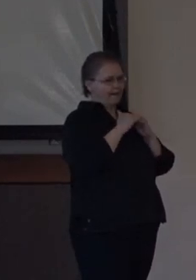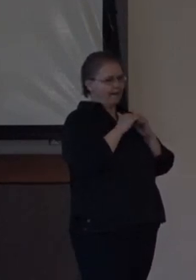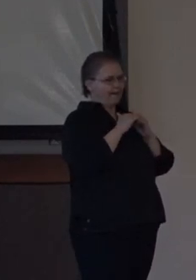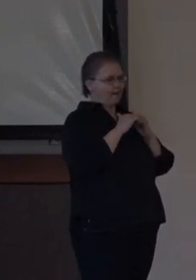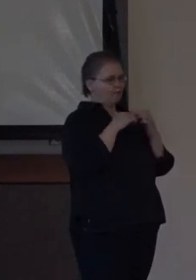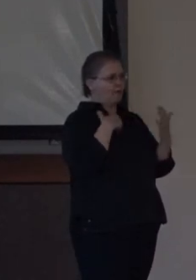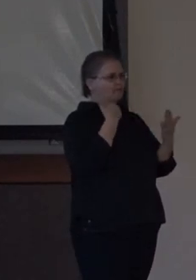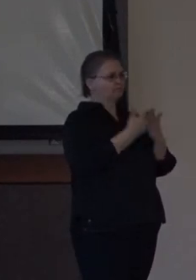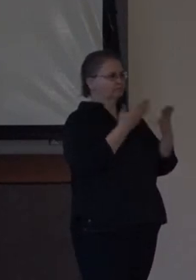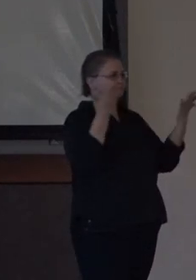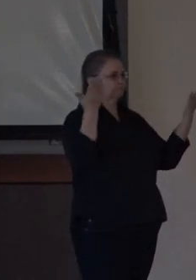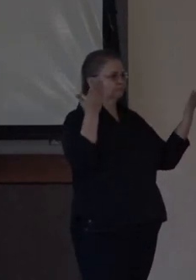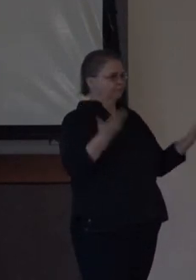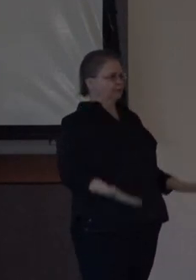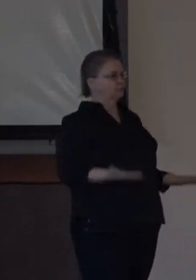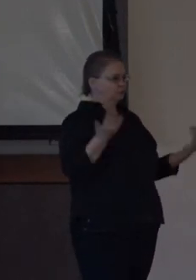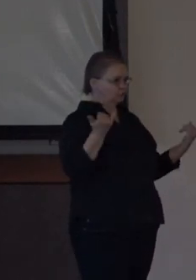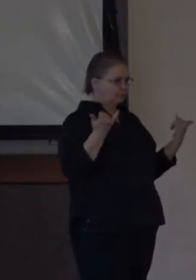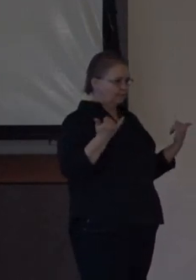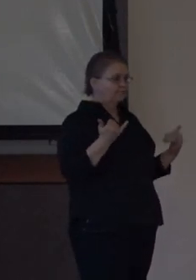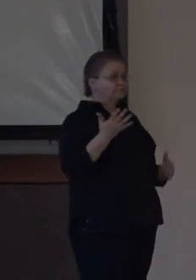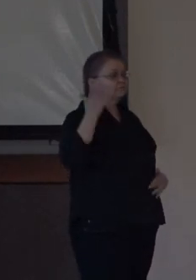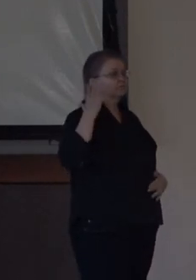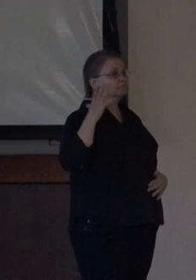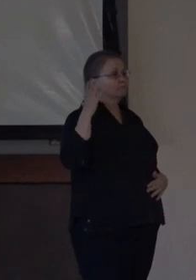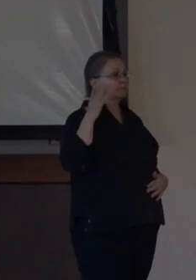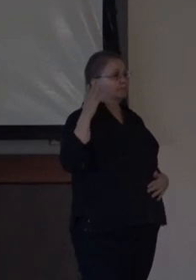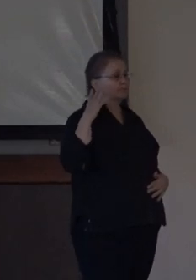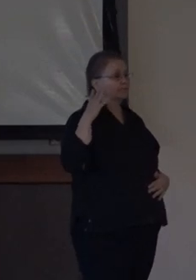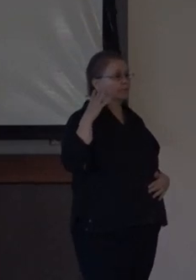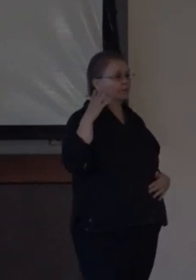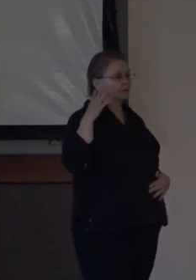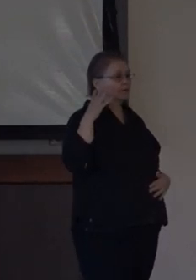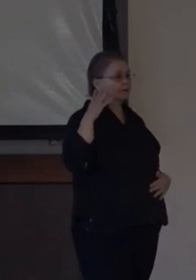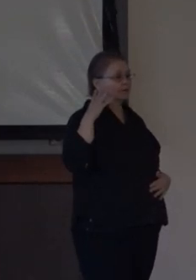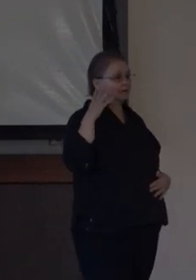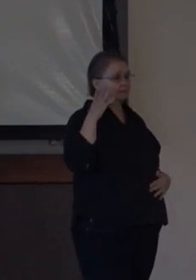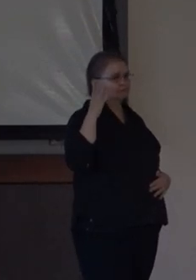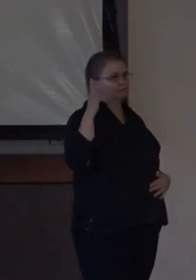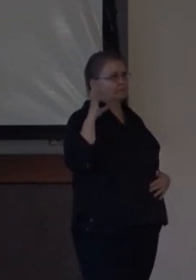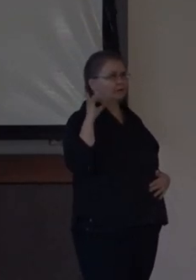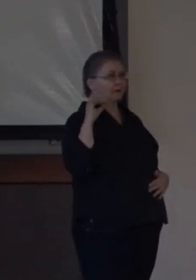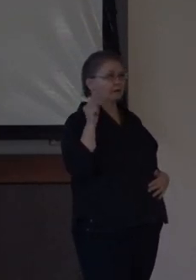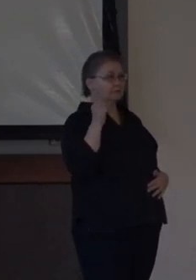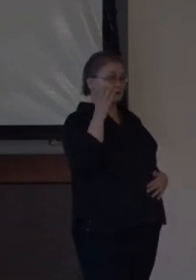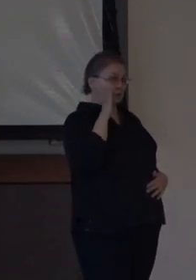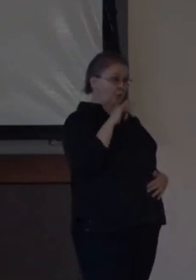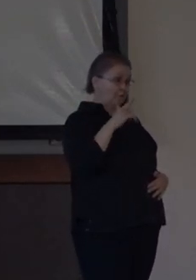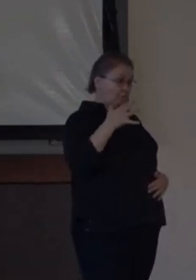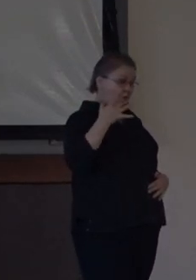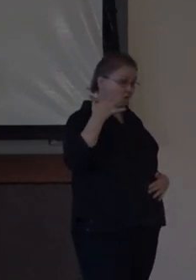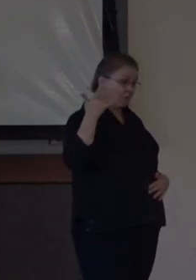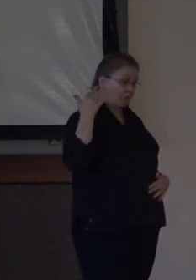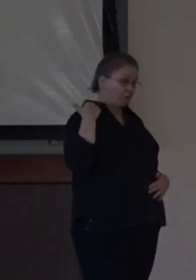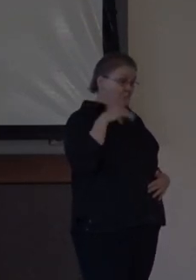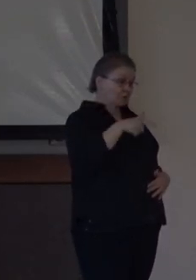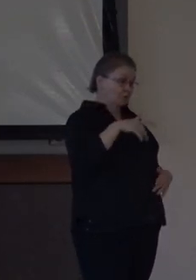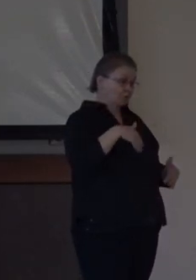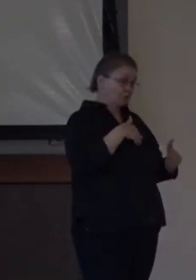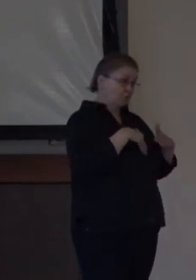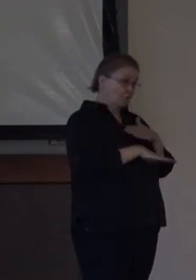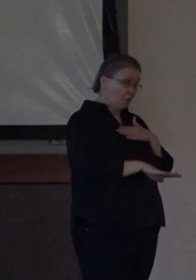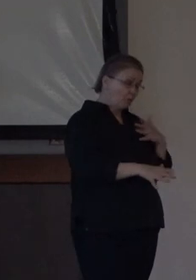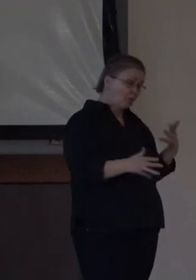where I am today, because once upon a time, in the mid-90s, I know that seems forever ago, you guys were not even born back